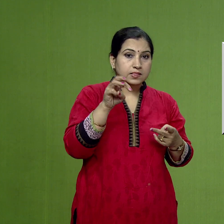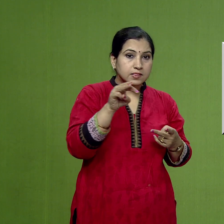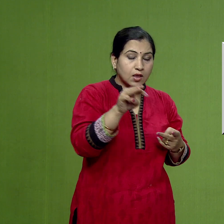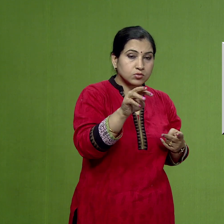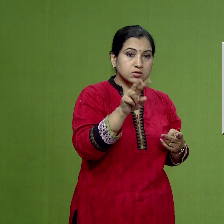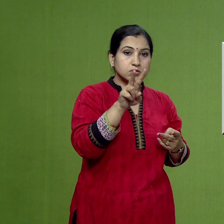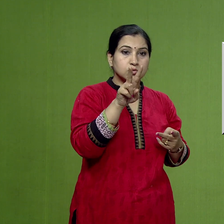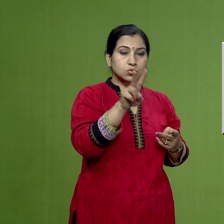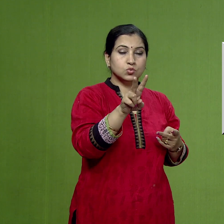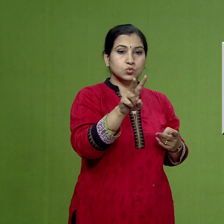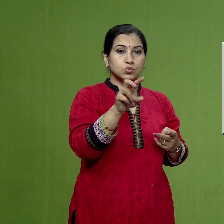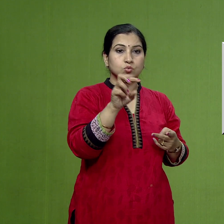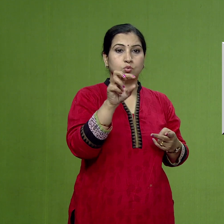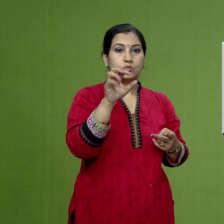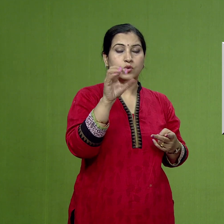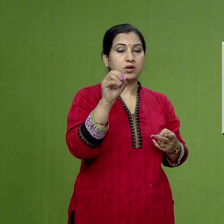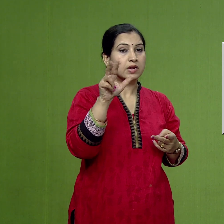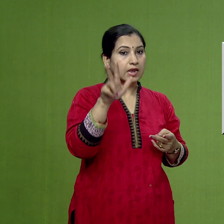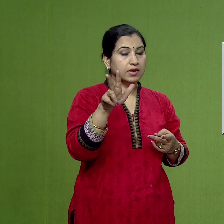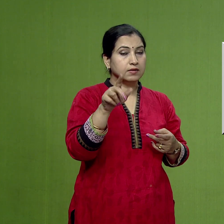9,258 persons per square kilometer.